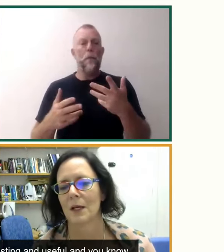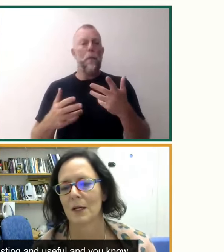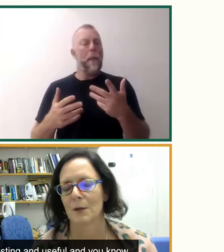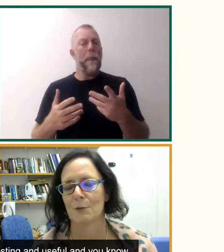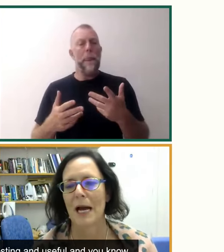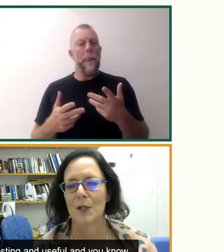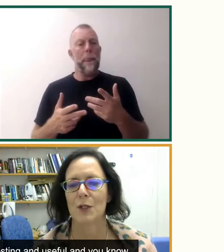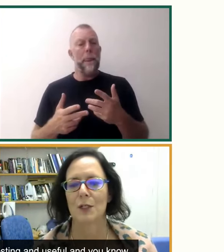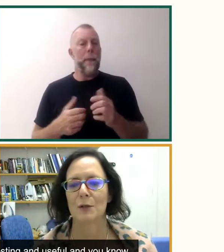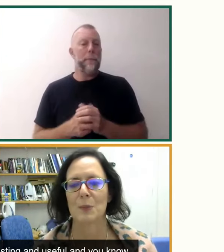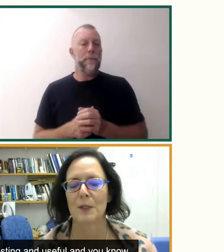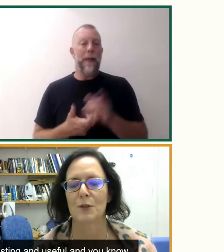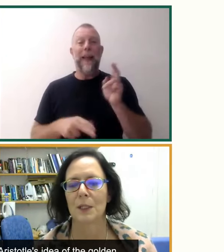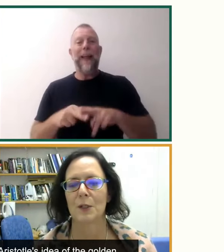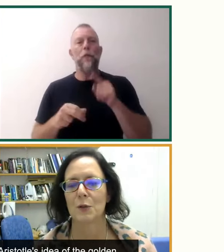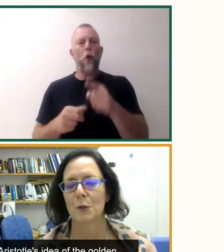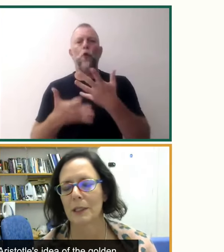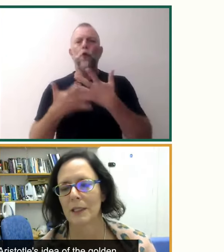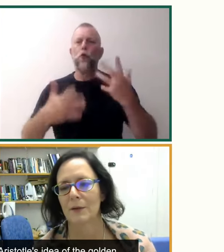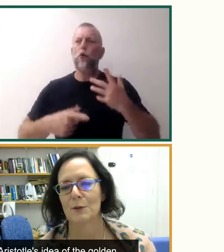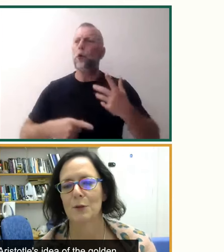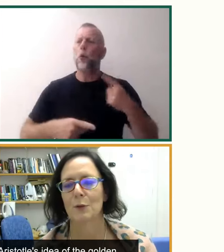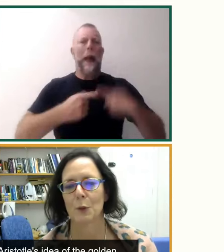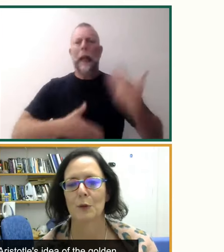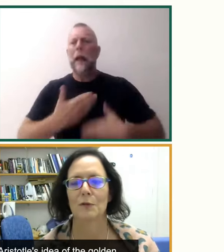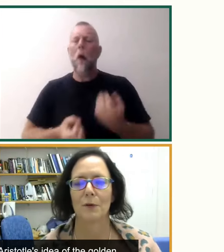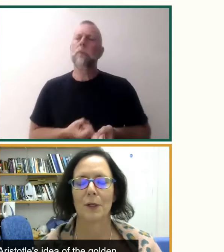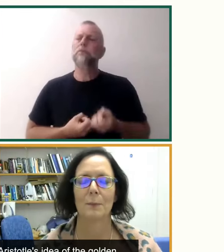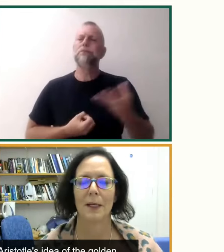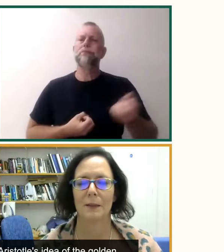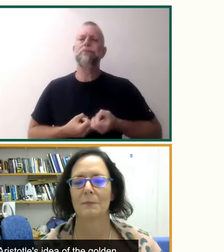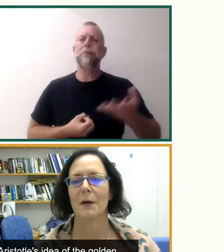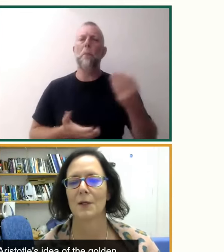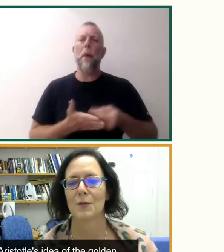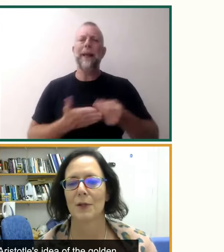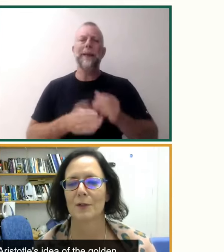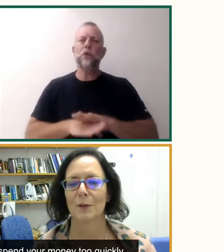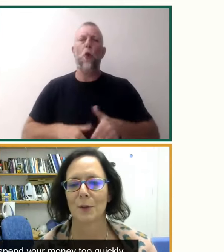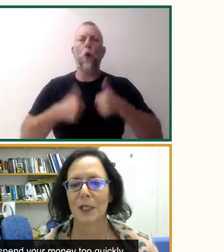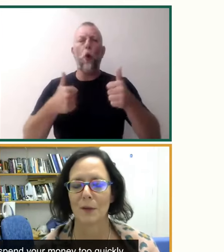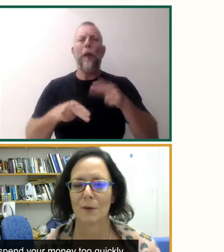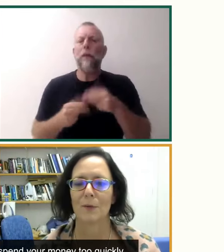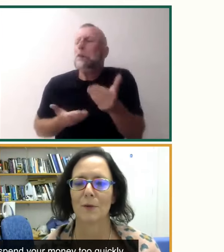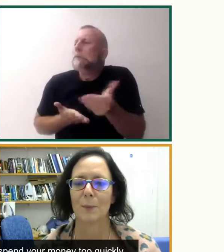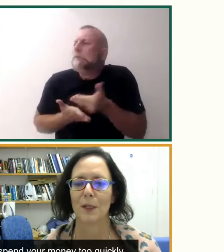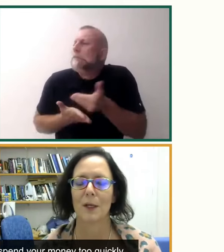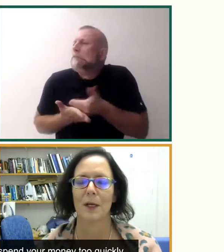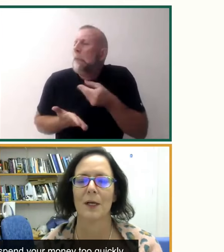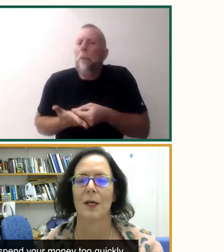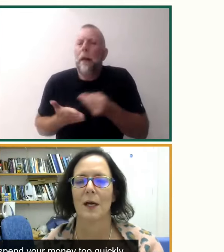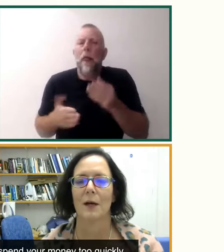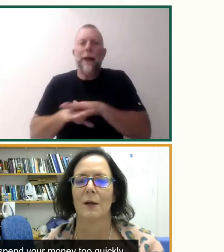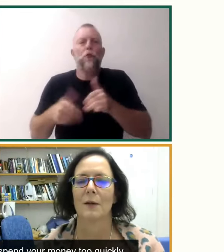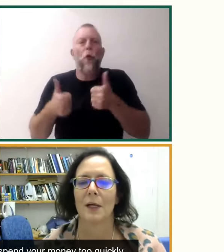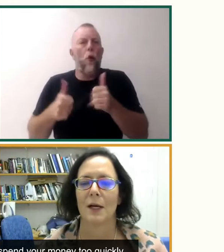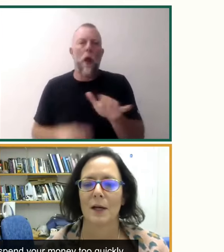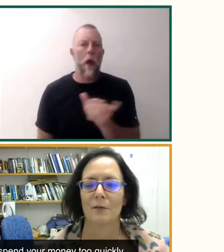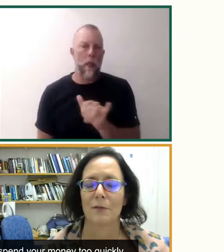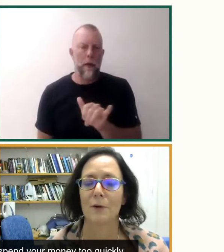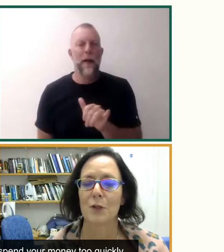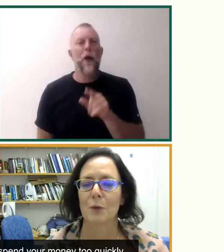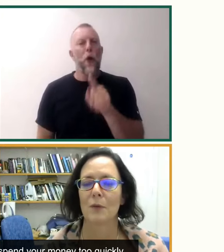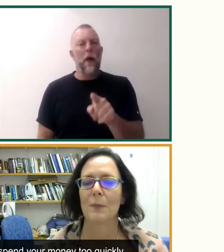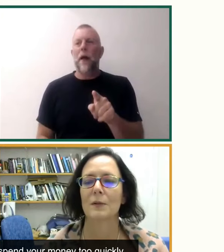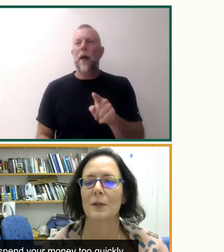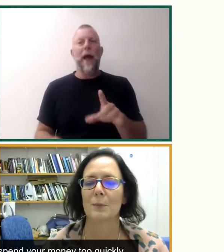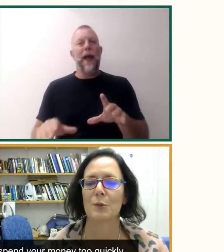too rash and you spend your money too quickly, that's not good. If you're a complete miser, that's not good either. There'll be